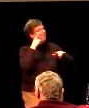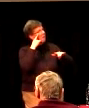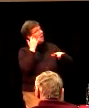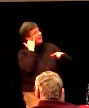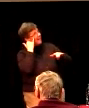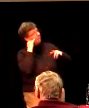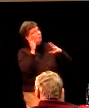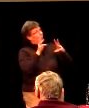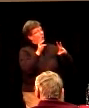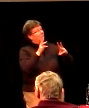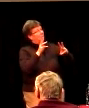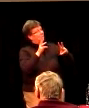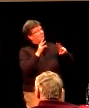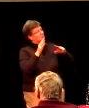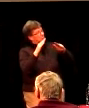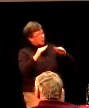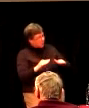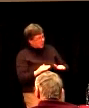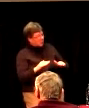and an increase of speed with height.